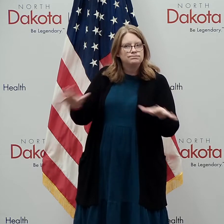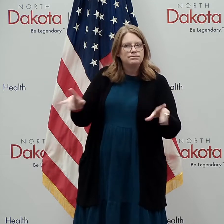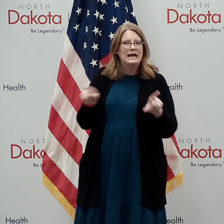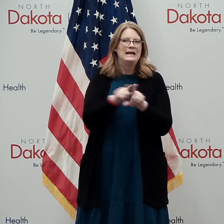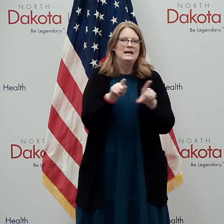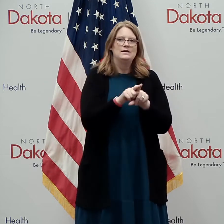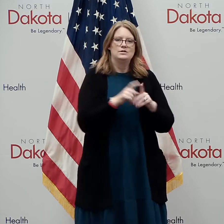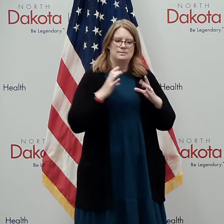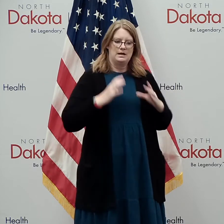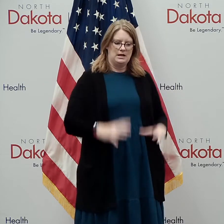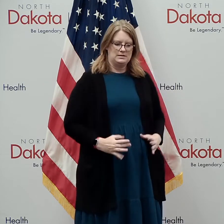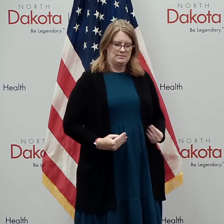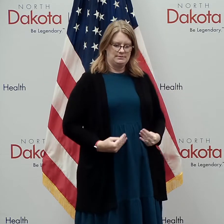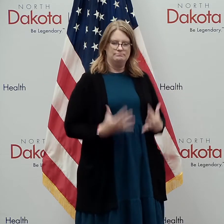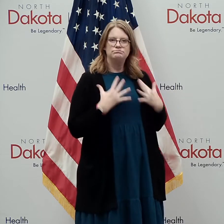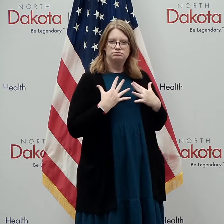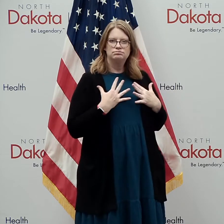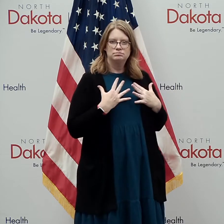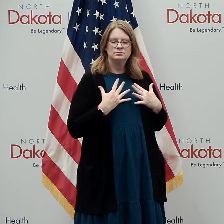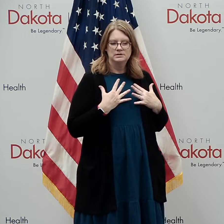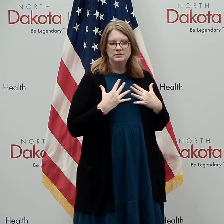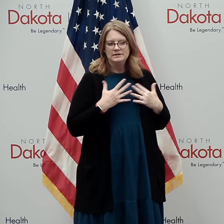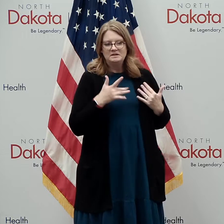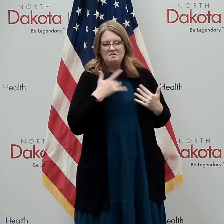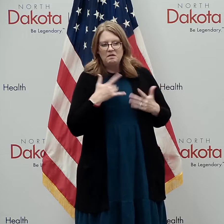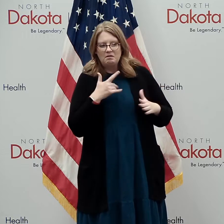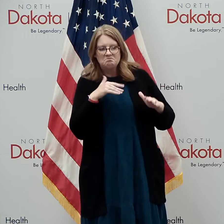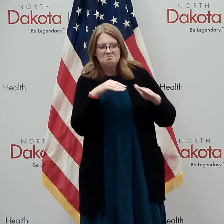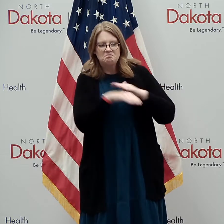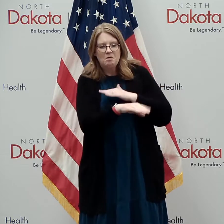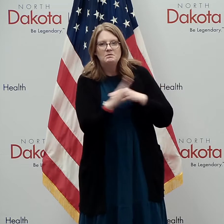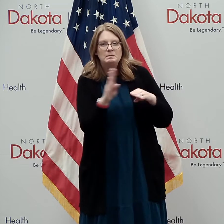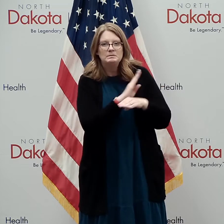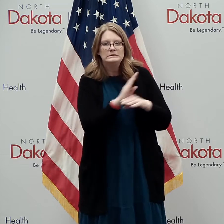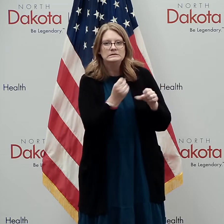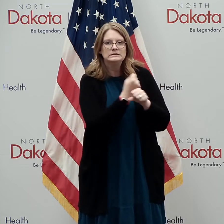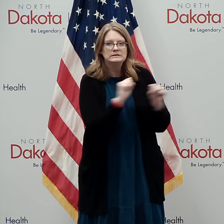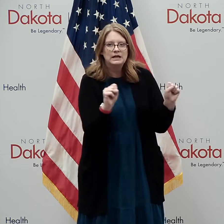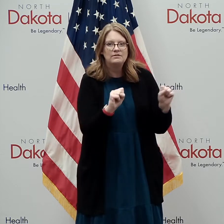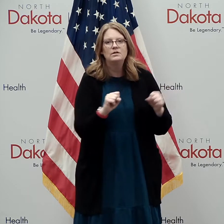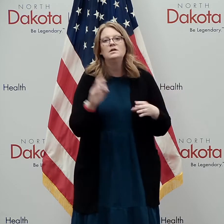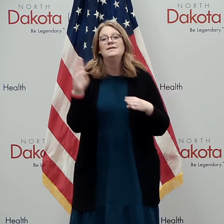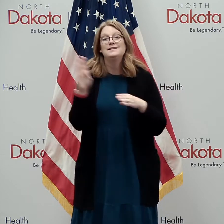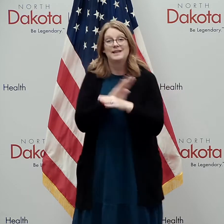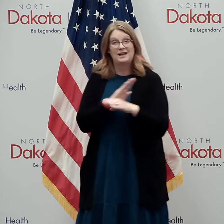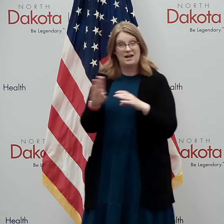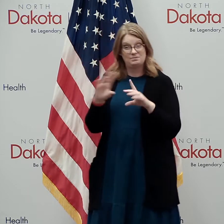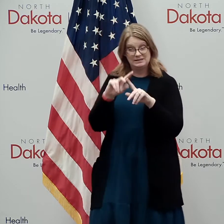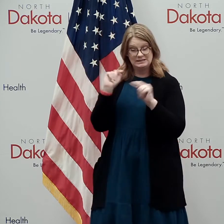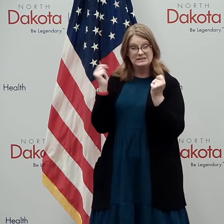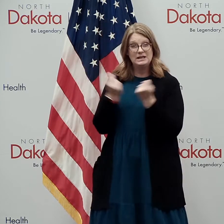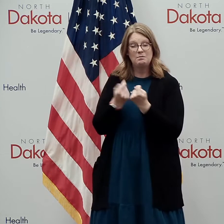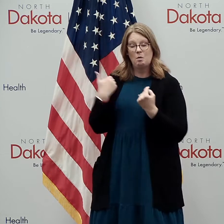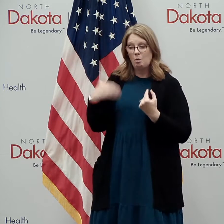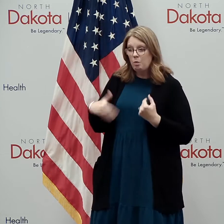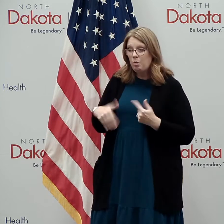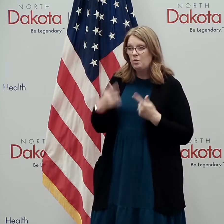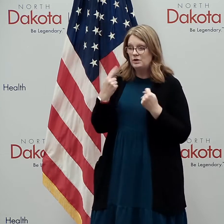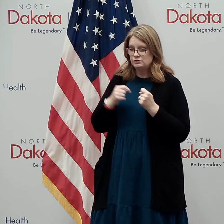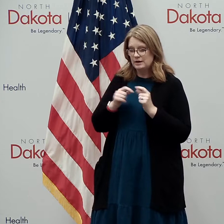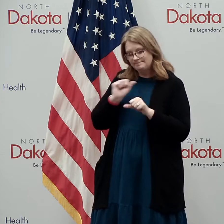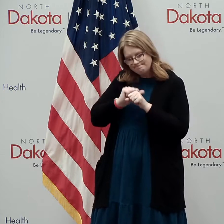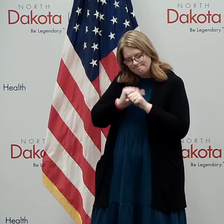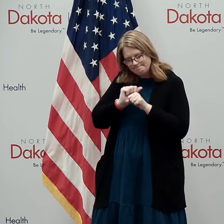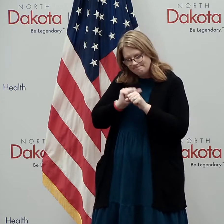customer confidence to return to the marketplace safely. The Commerce team is working diligently to get funds into the hands of North Dakota